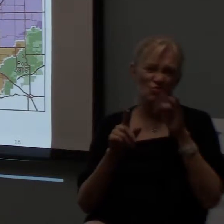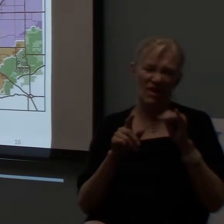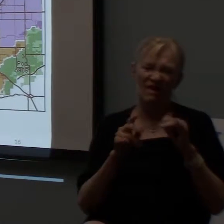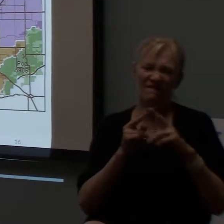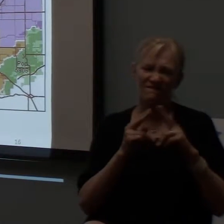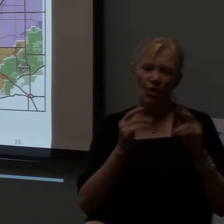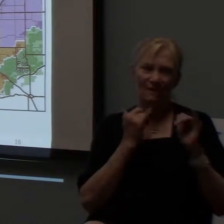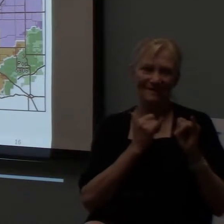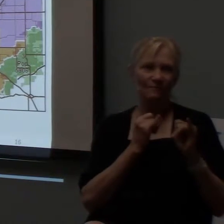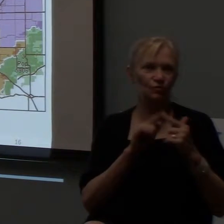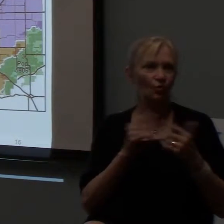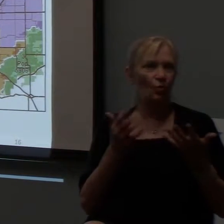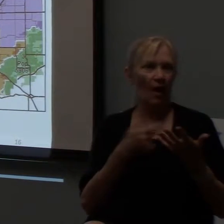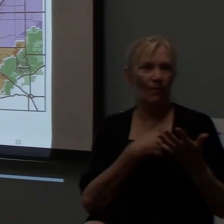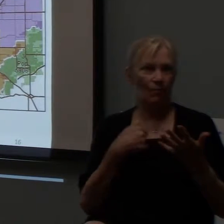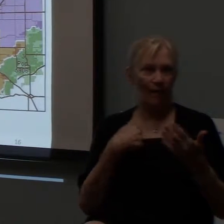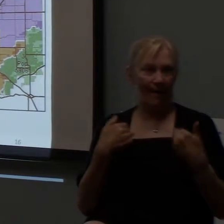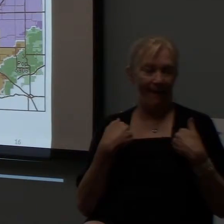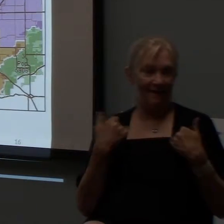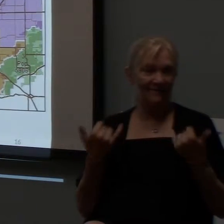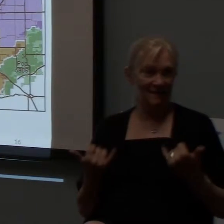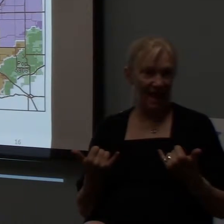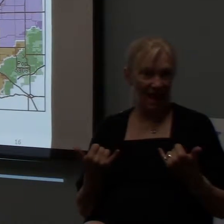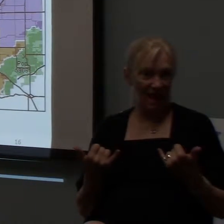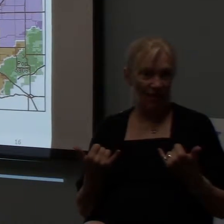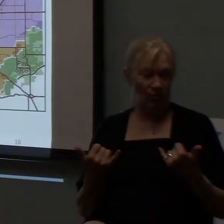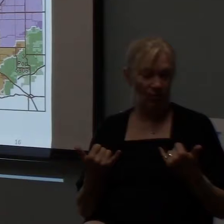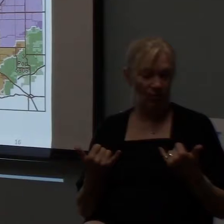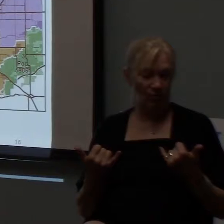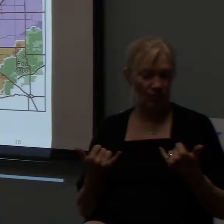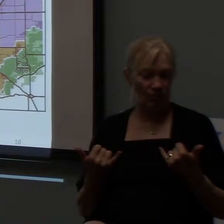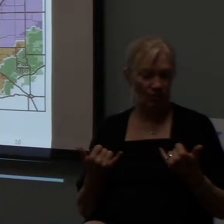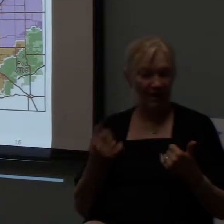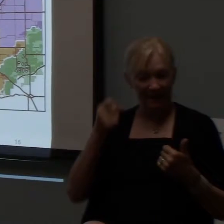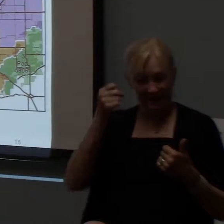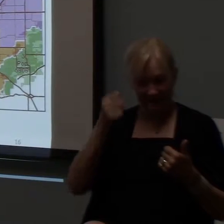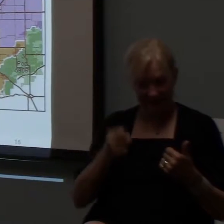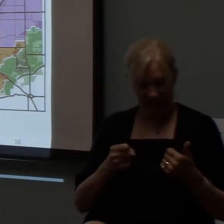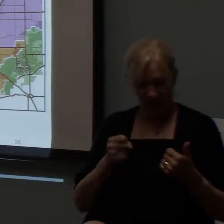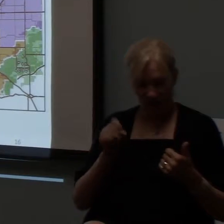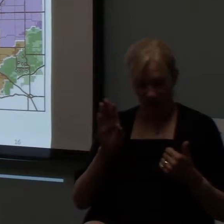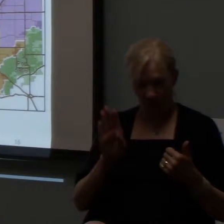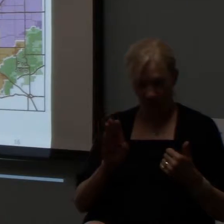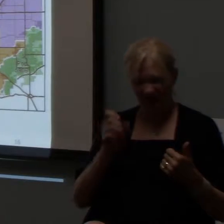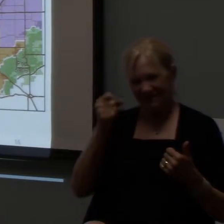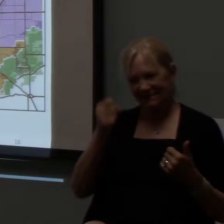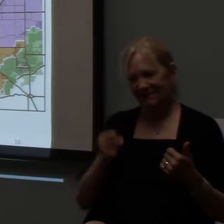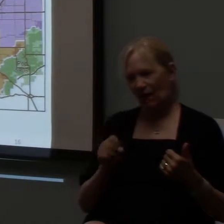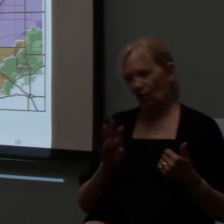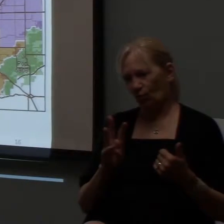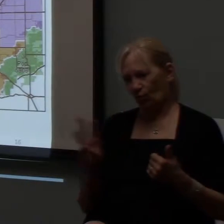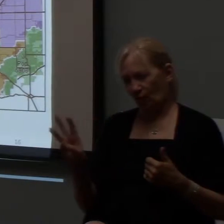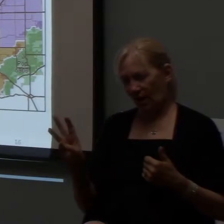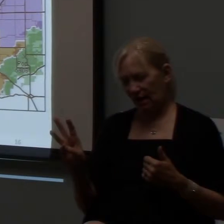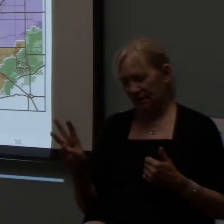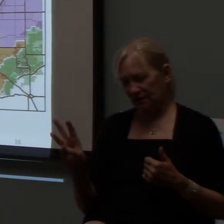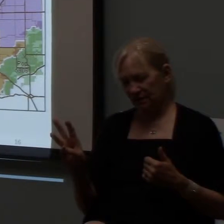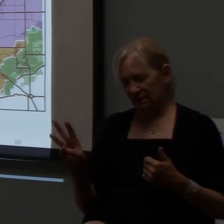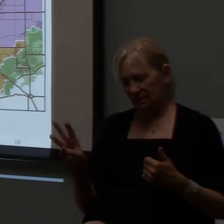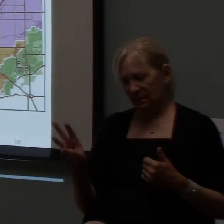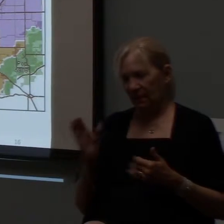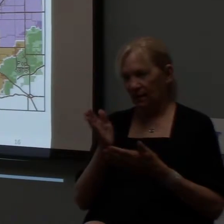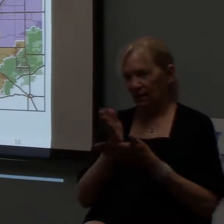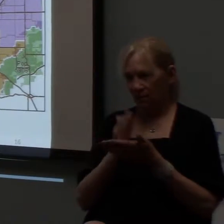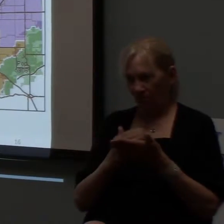And you've got the south part of Boulder County, southwest part of Boulder County, and part